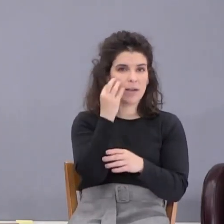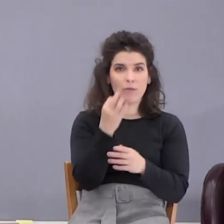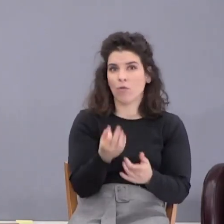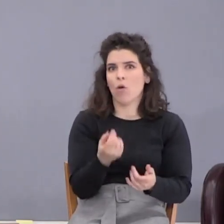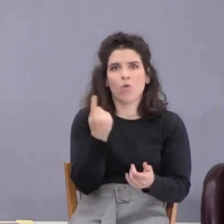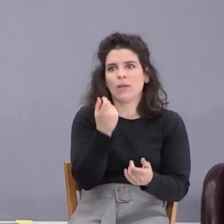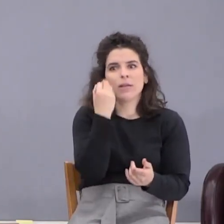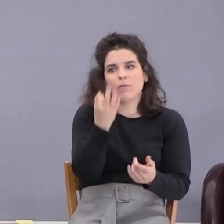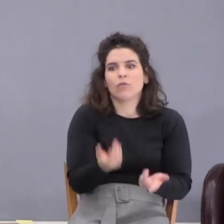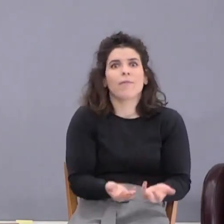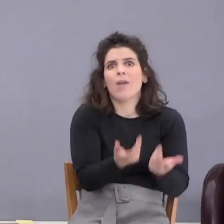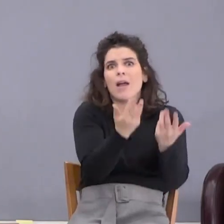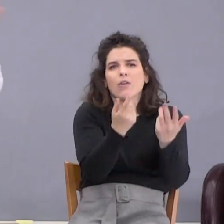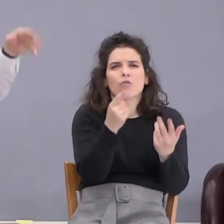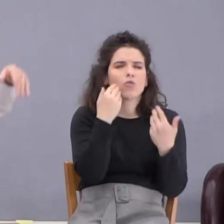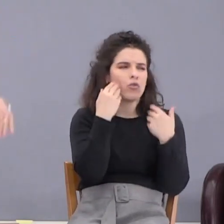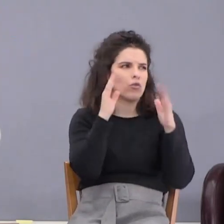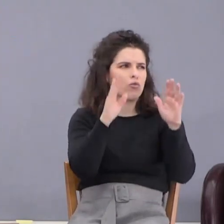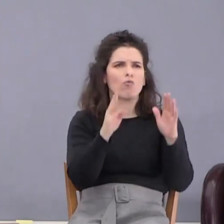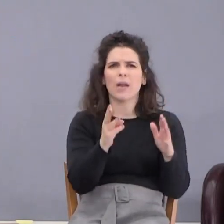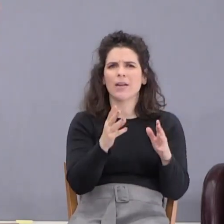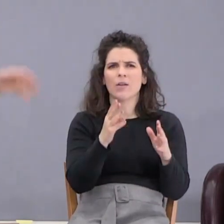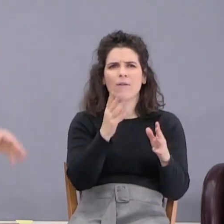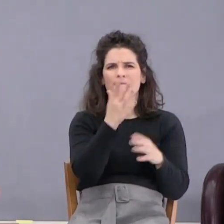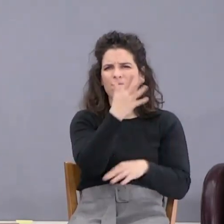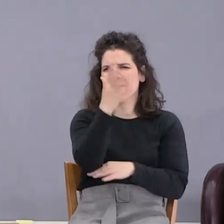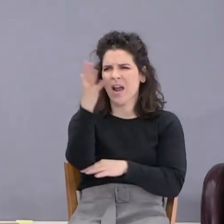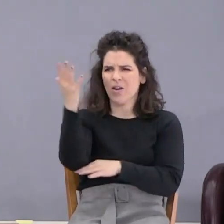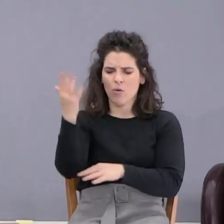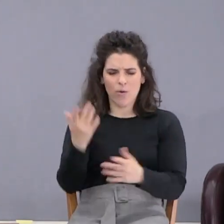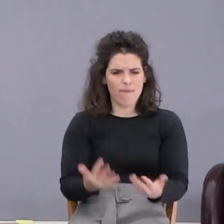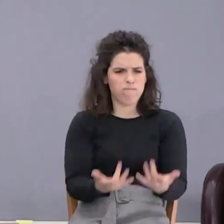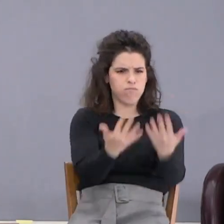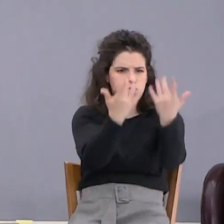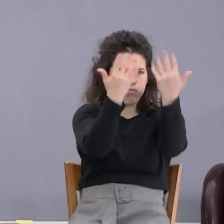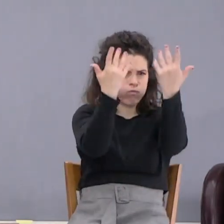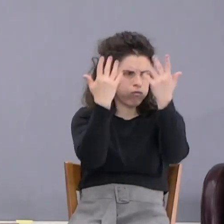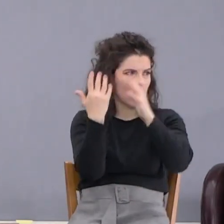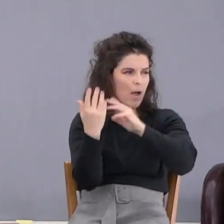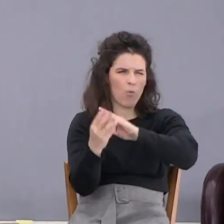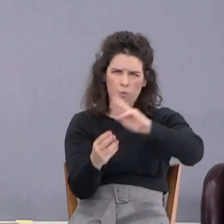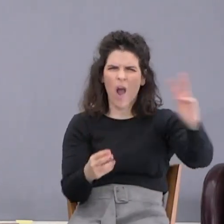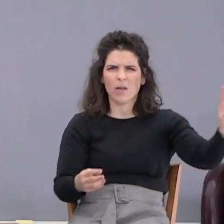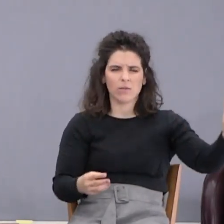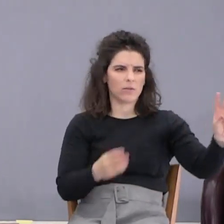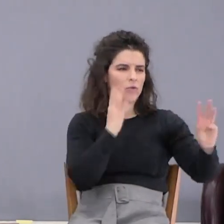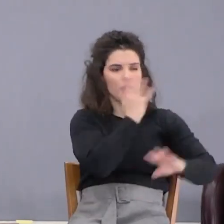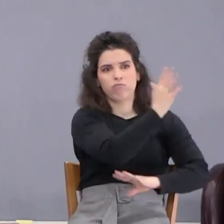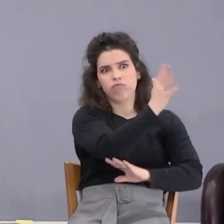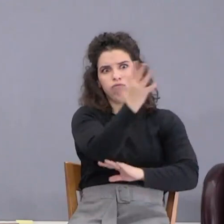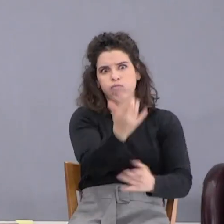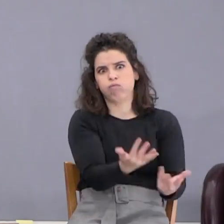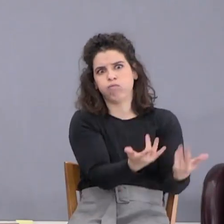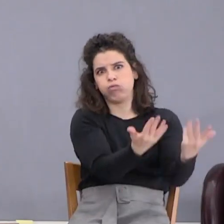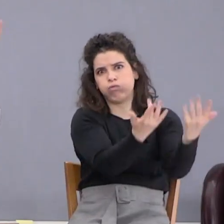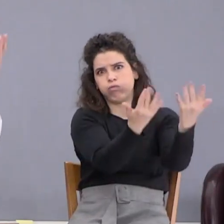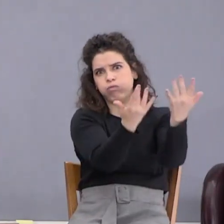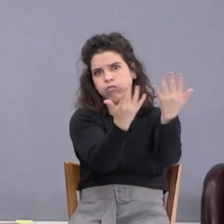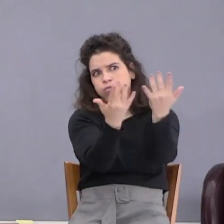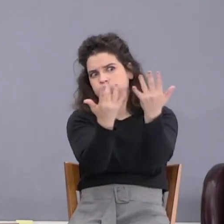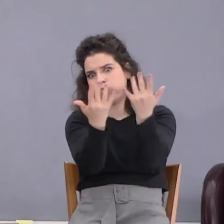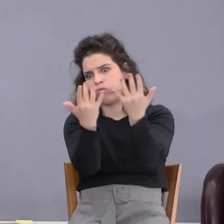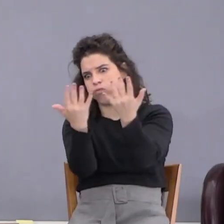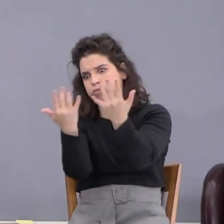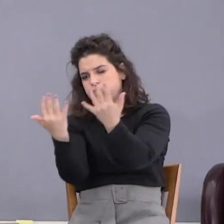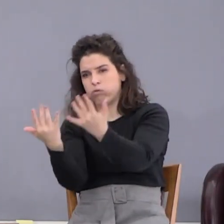fire. You have the great wildfires out in the West and so on and so forth. And, they find out after